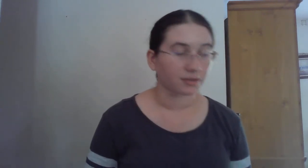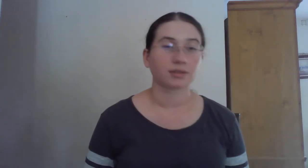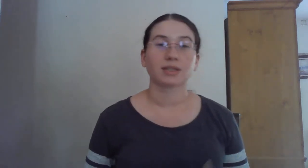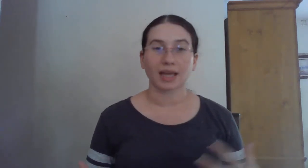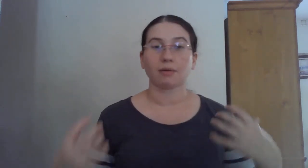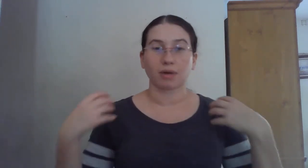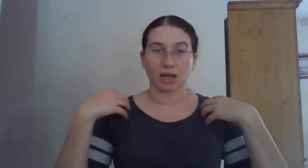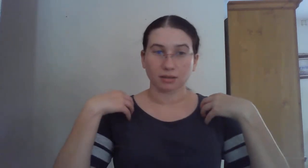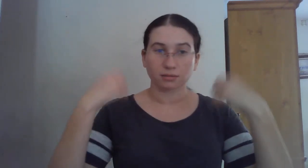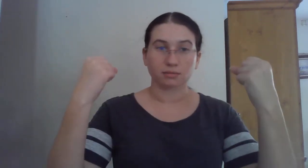Recover, get well.